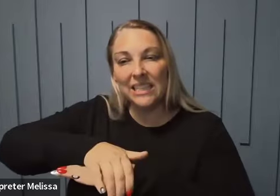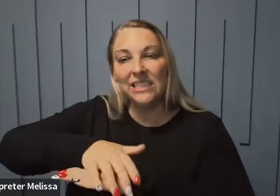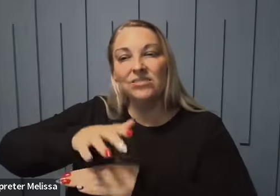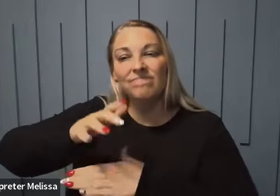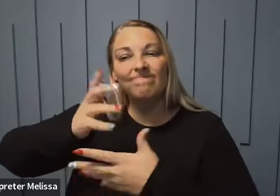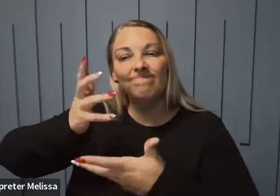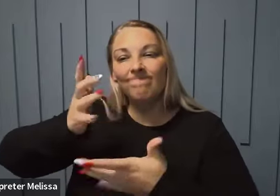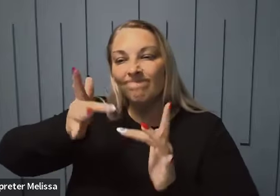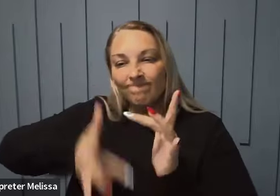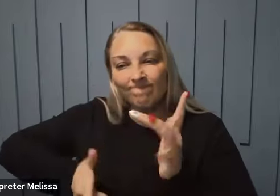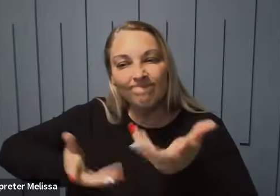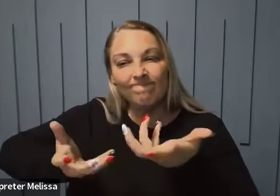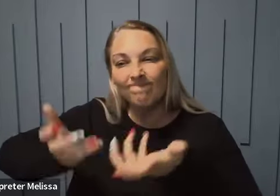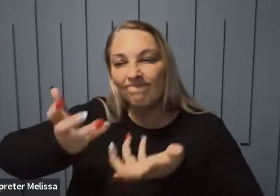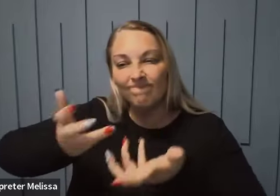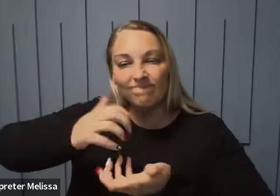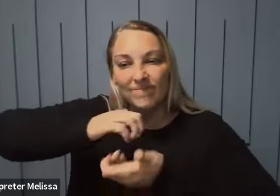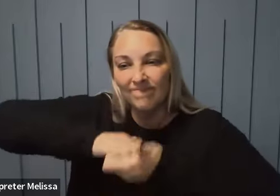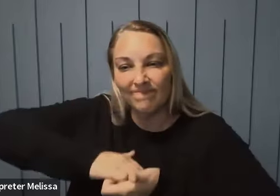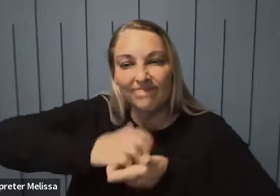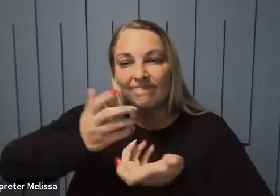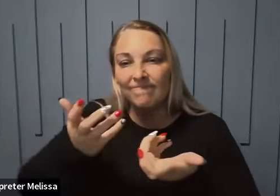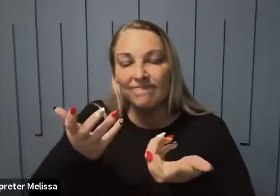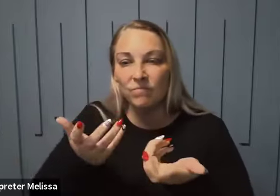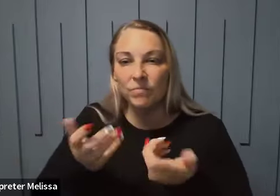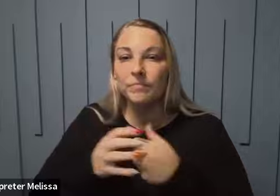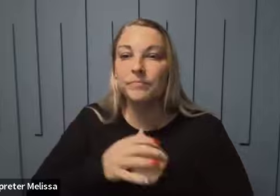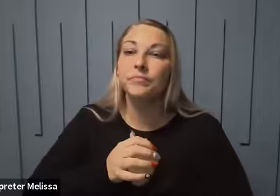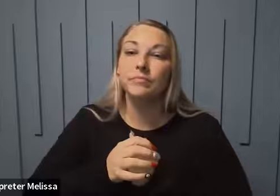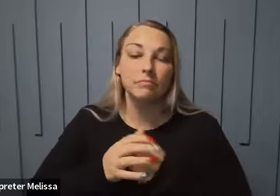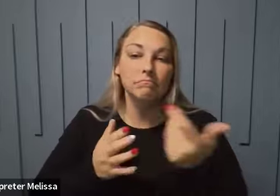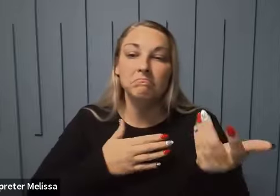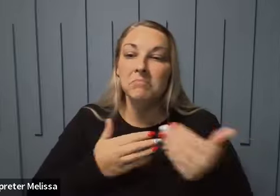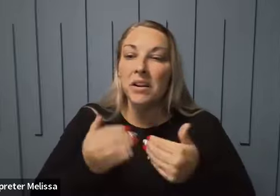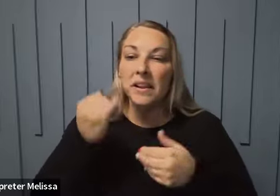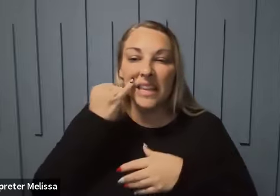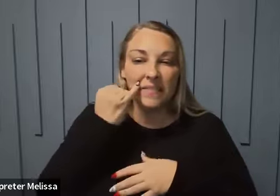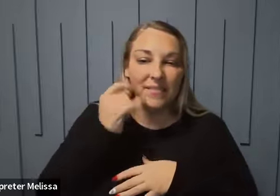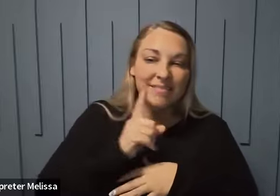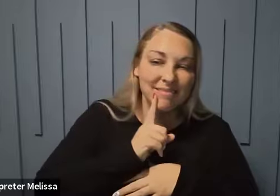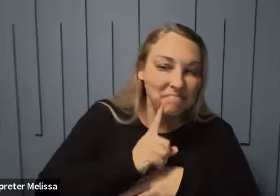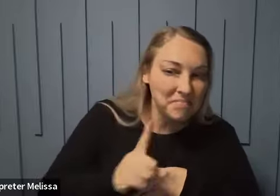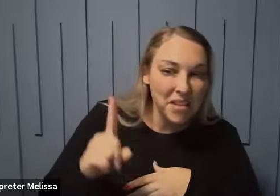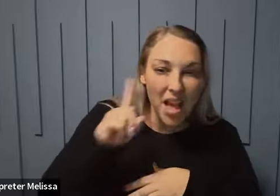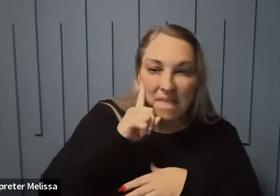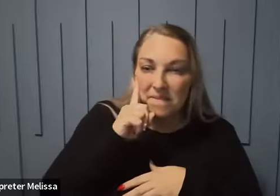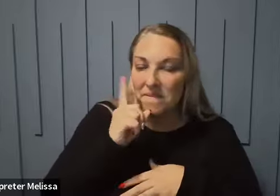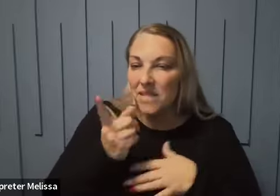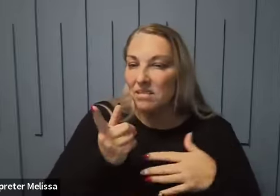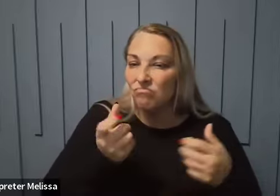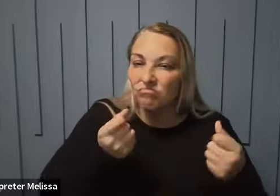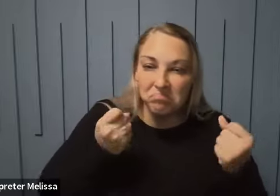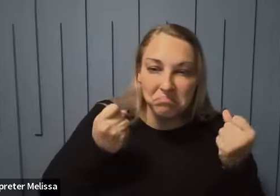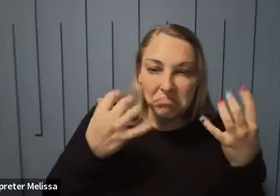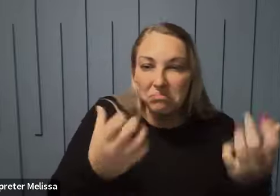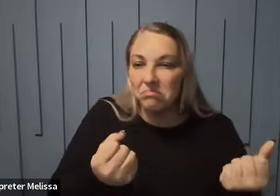that there's lots of challenges with trying to take even the most fluent deaf of deaf ASL using 5-year-old and